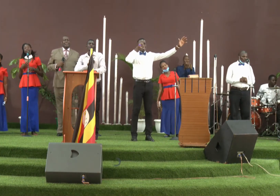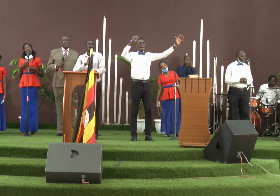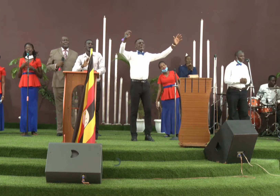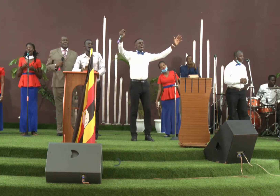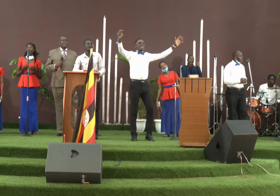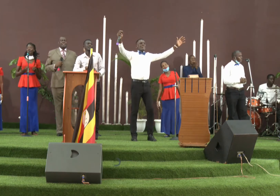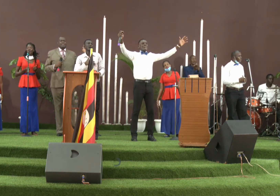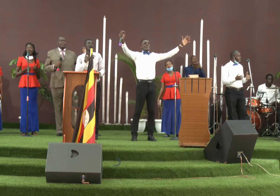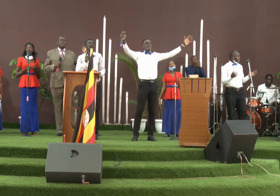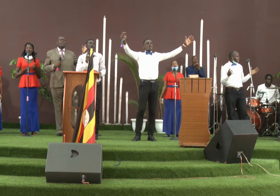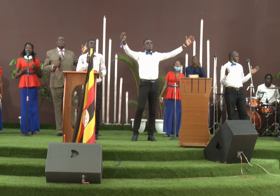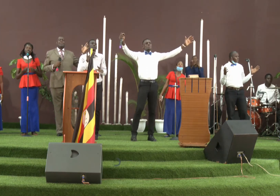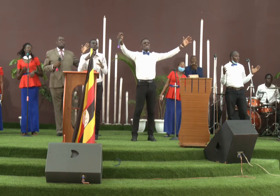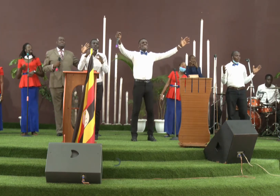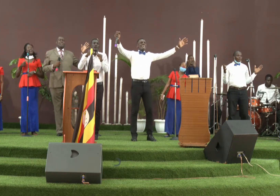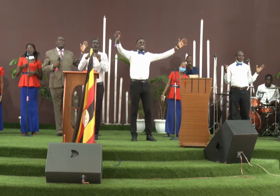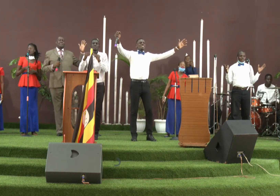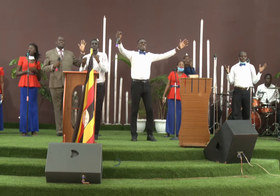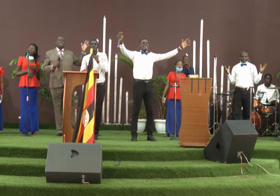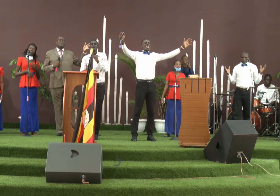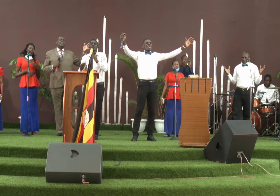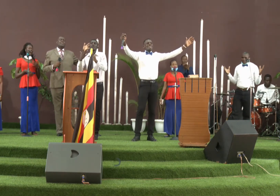that. I